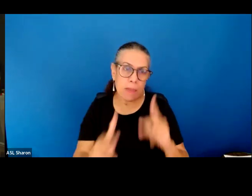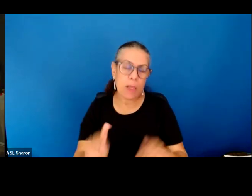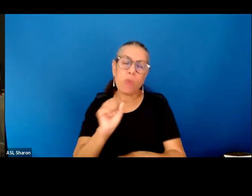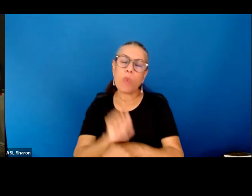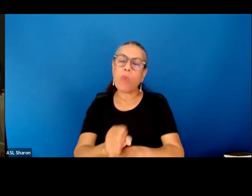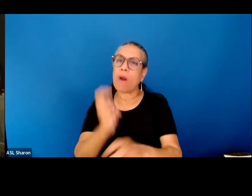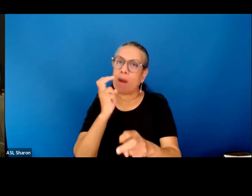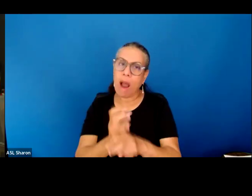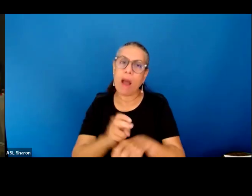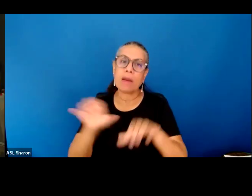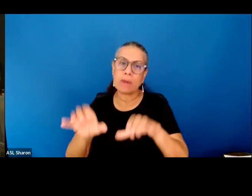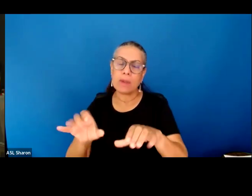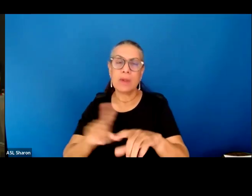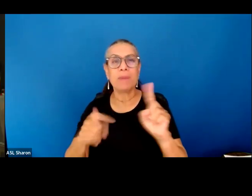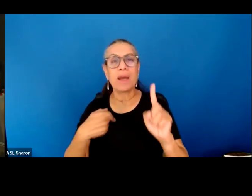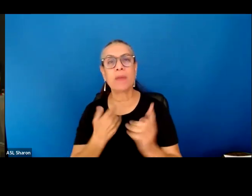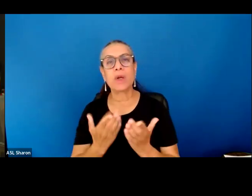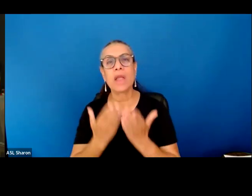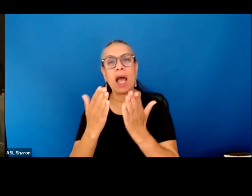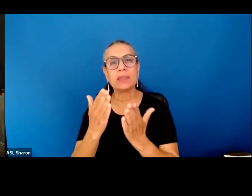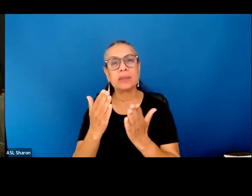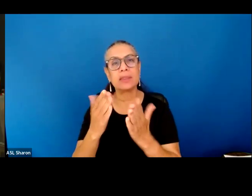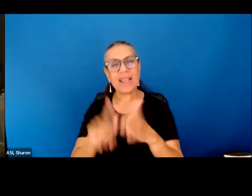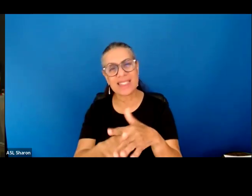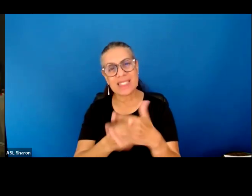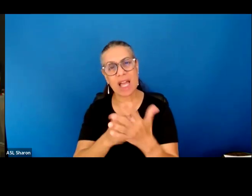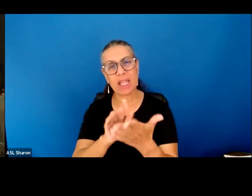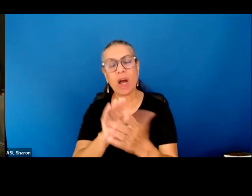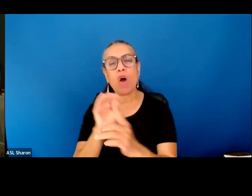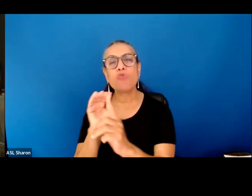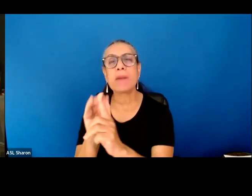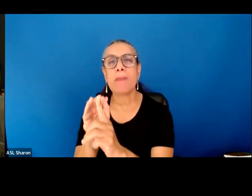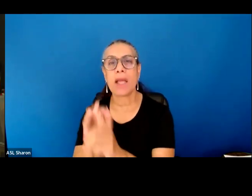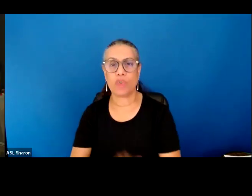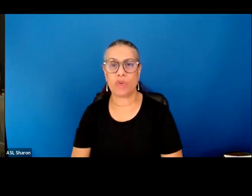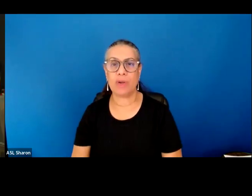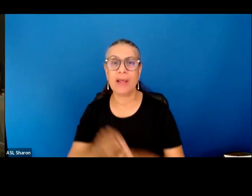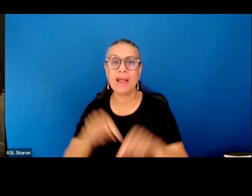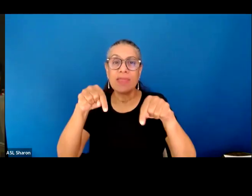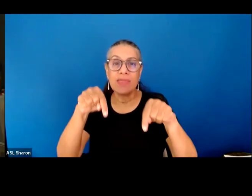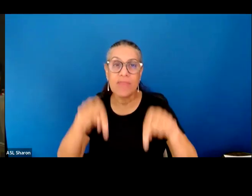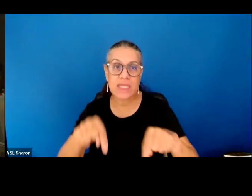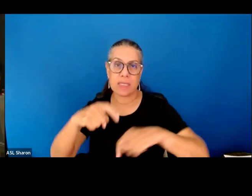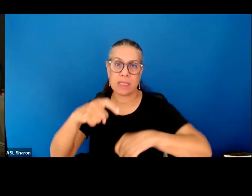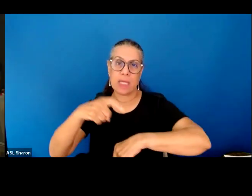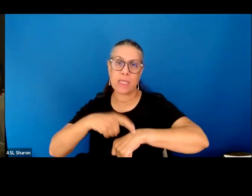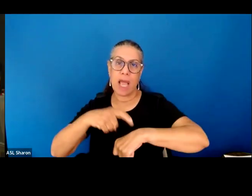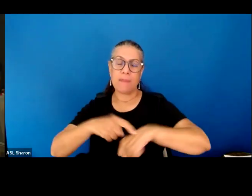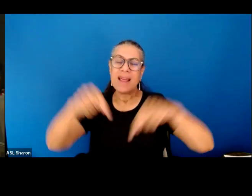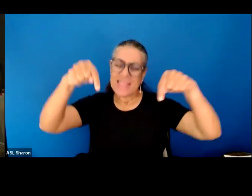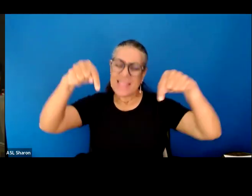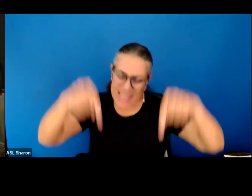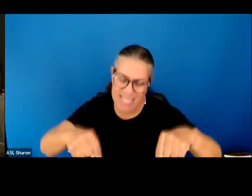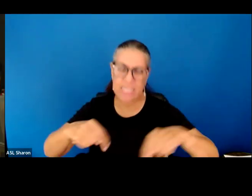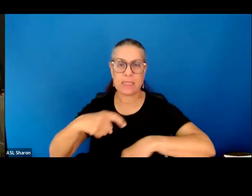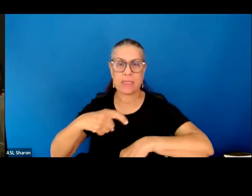extraordinary work, but I'm here to simply offer a token start of the year reminder. This is the time, the season to